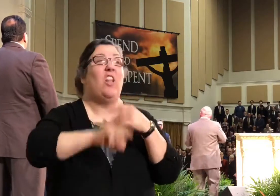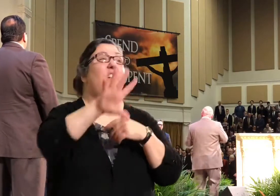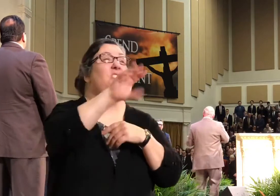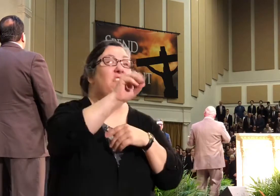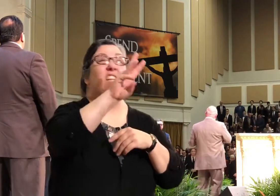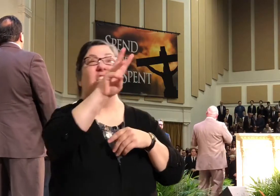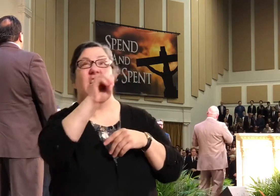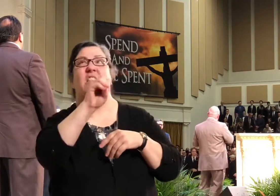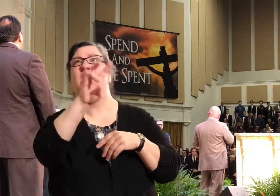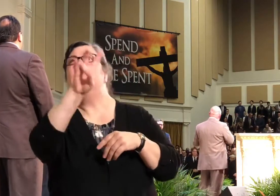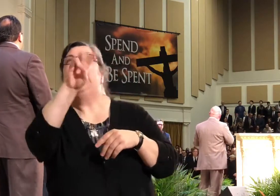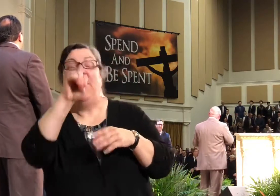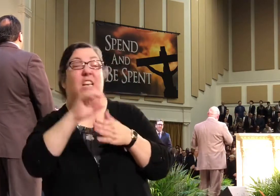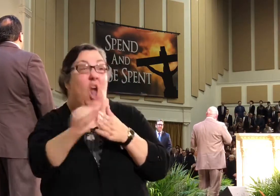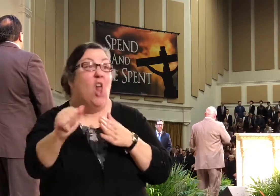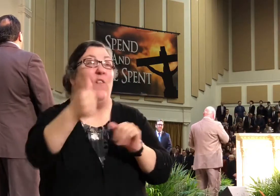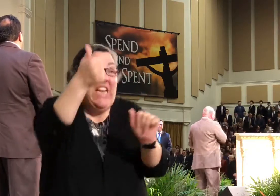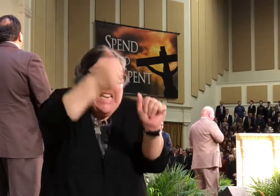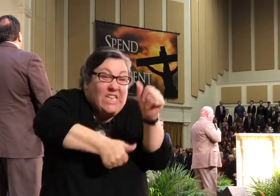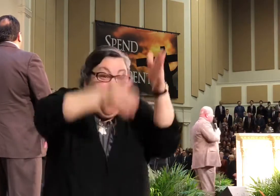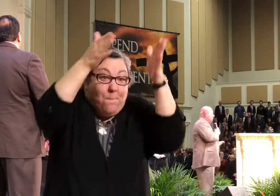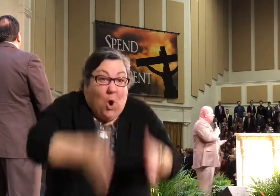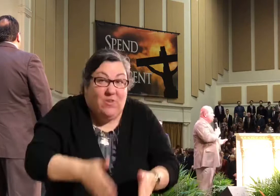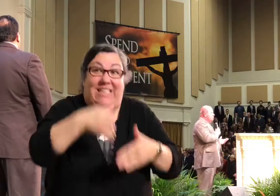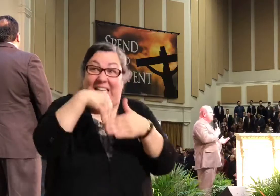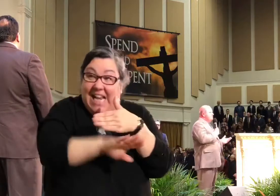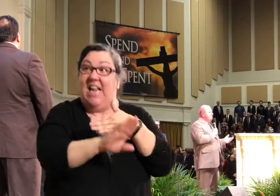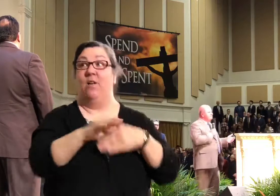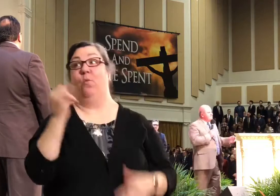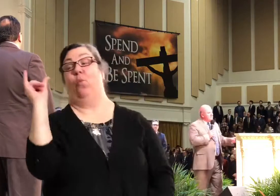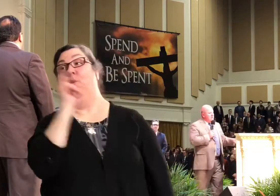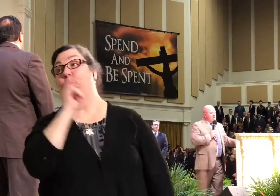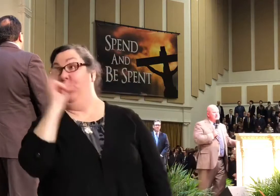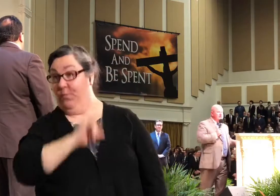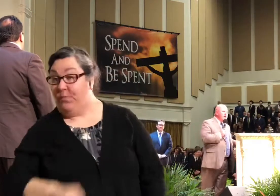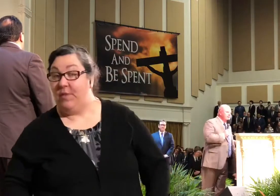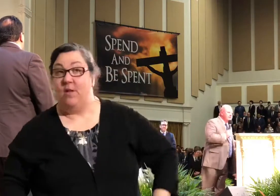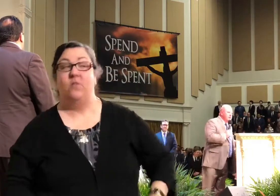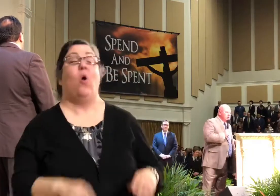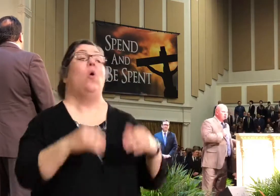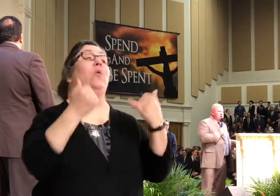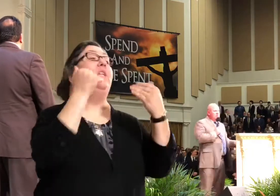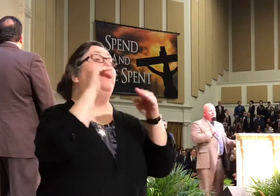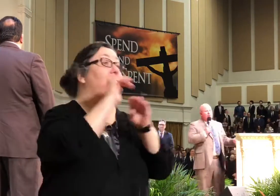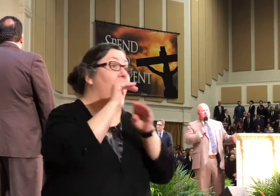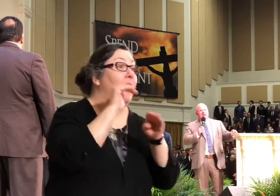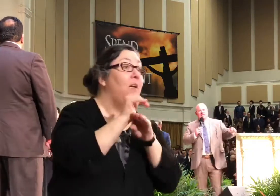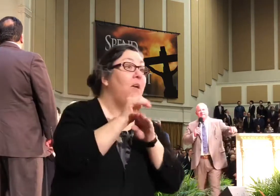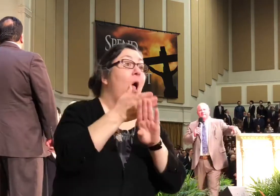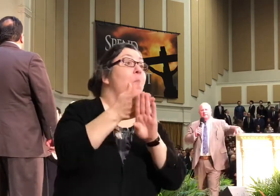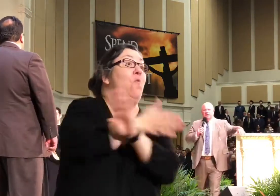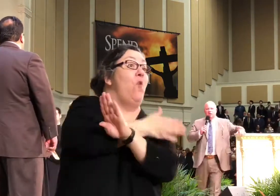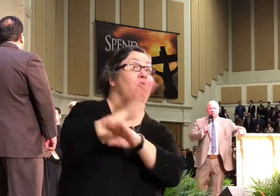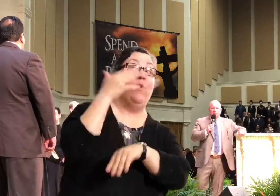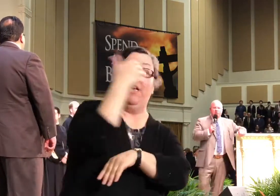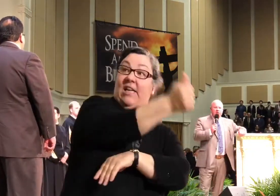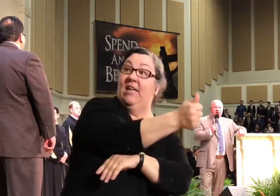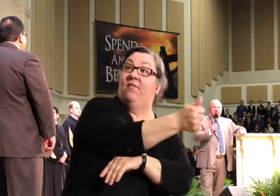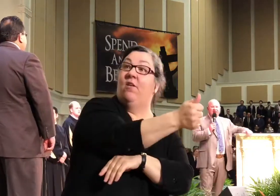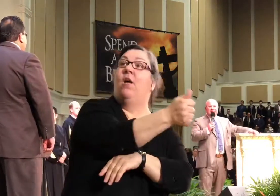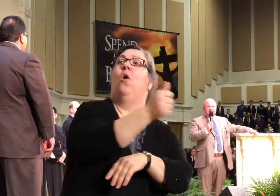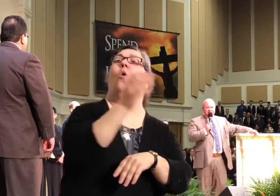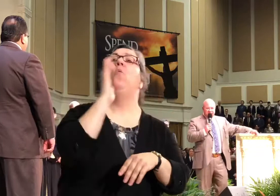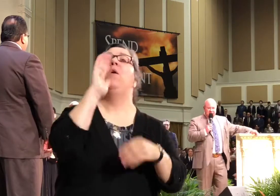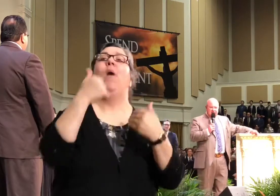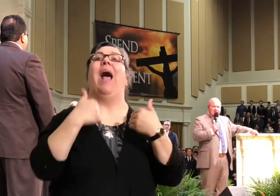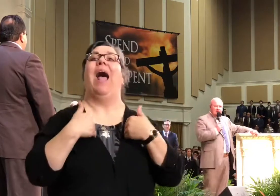person to get in if you get a group rate. So tonight, before you leave, we're going to